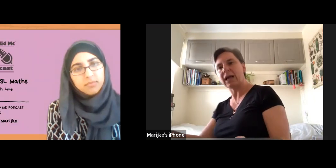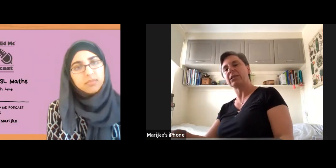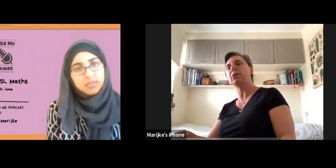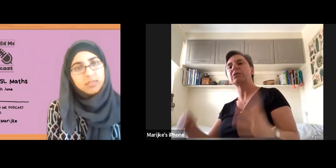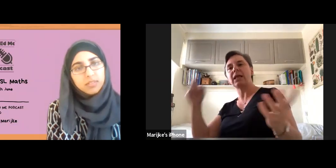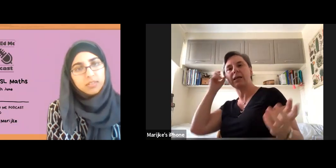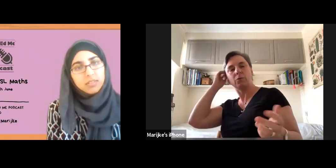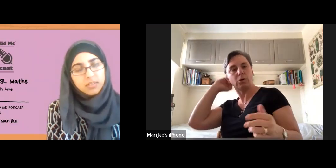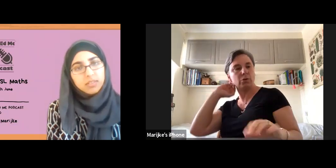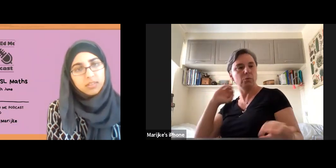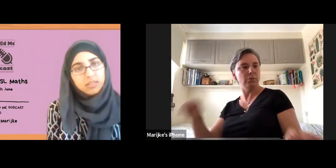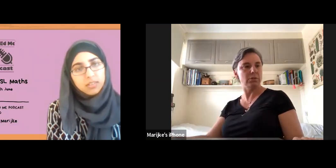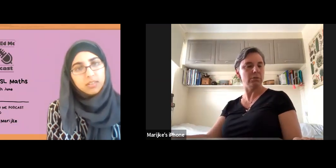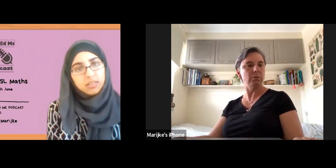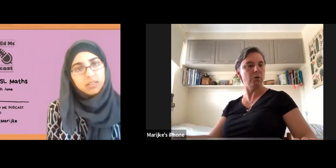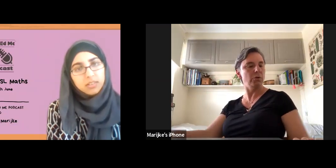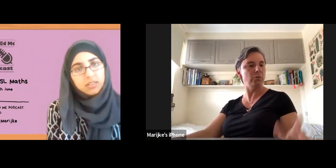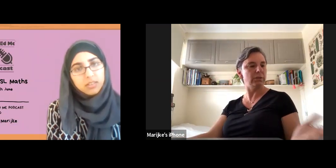actually looks like what you would